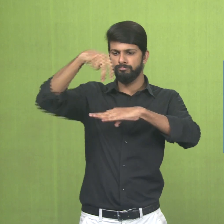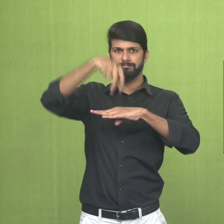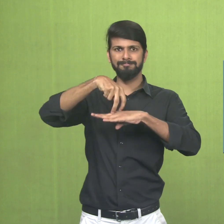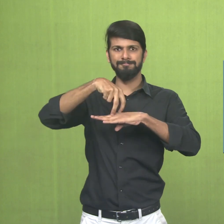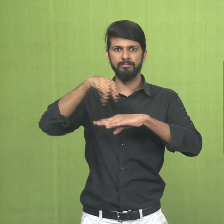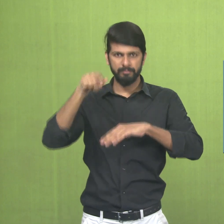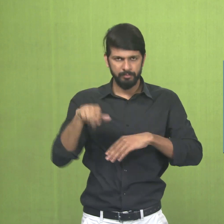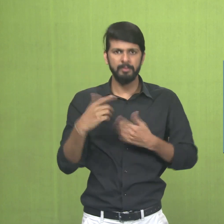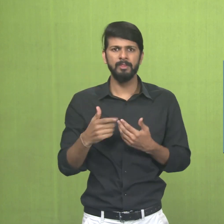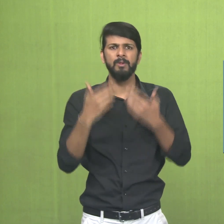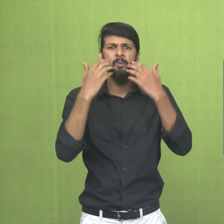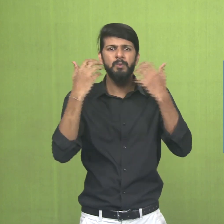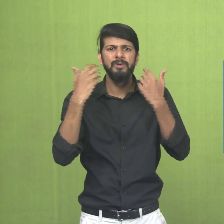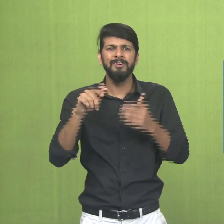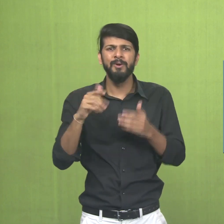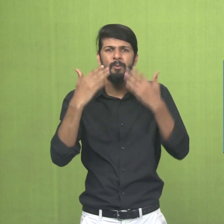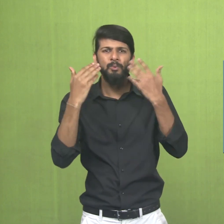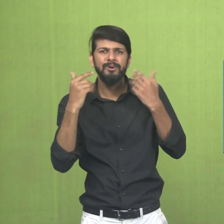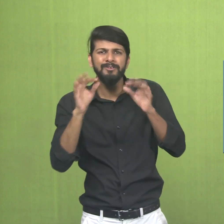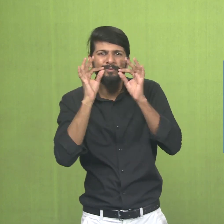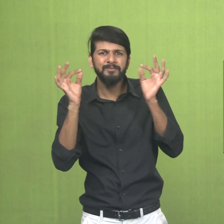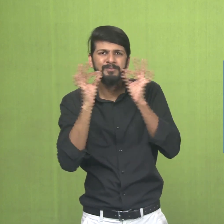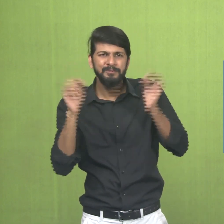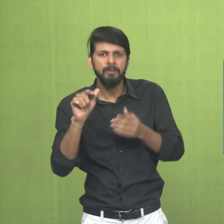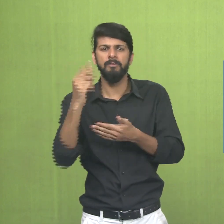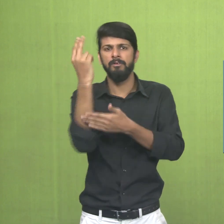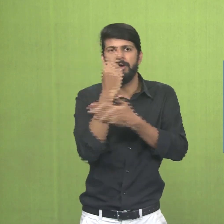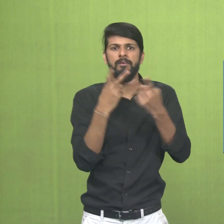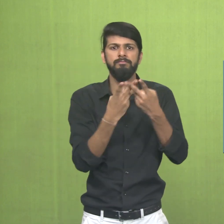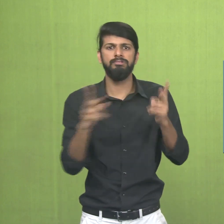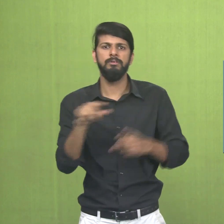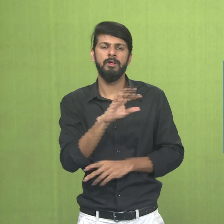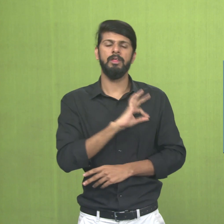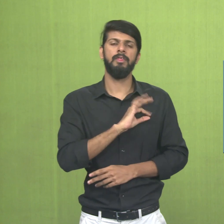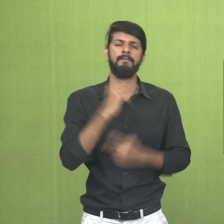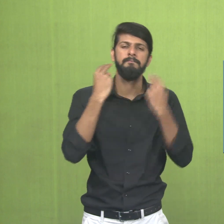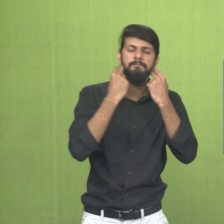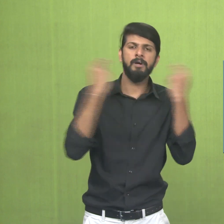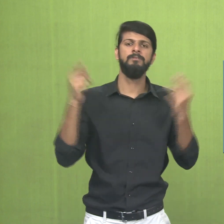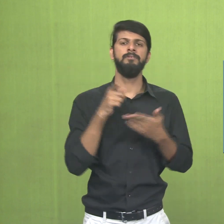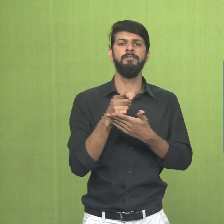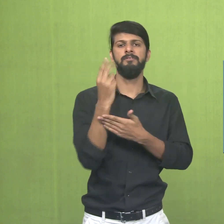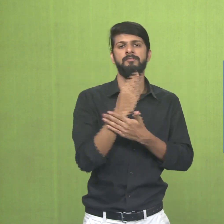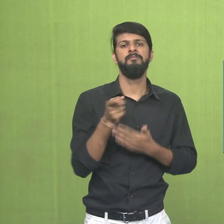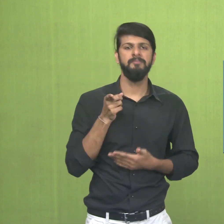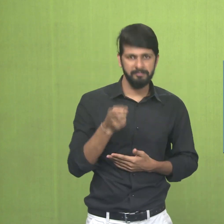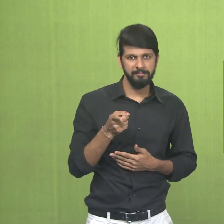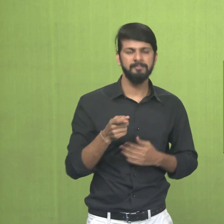queen on tiger, and kitten. These are the famous three artworks of Jamini